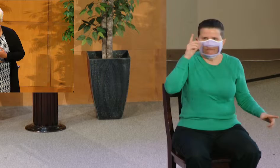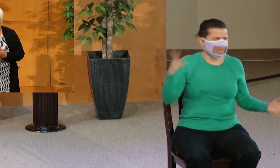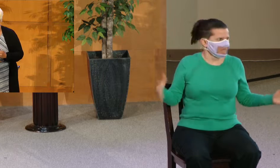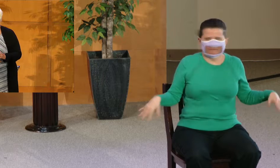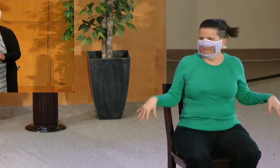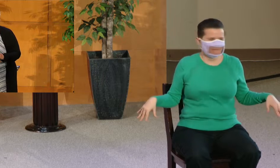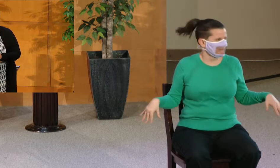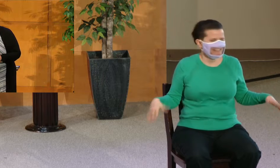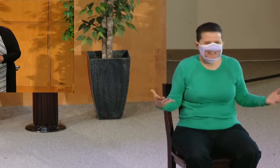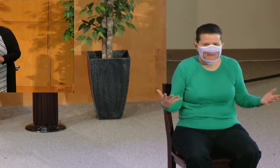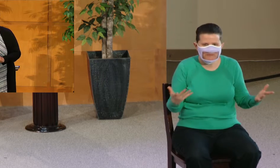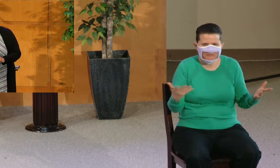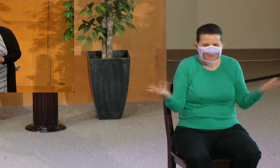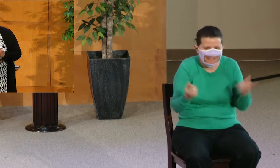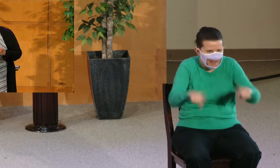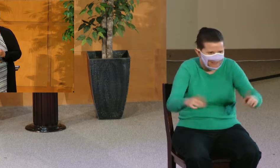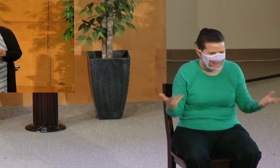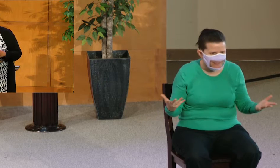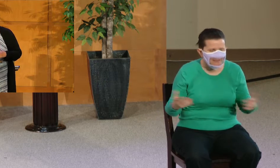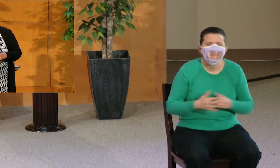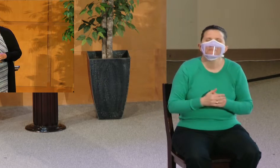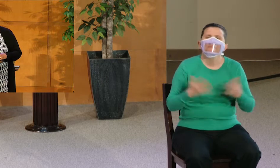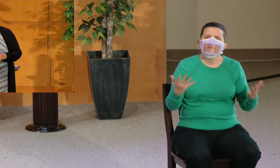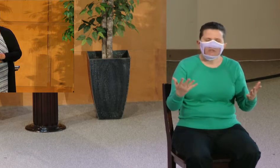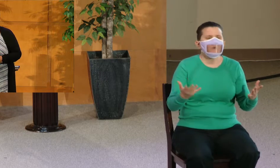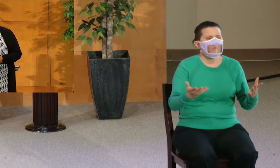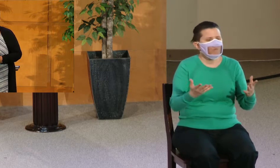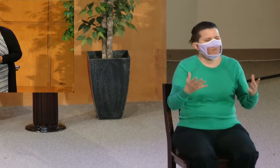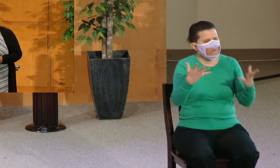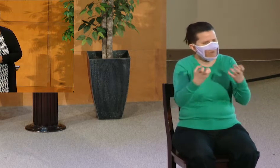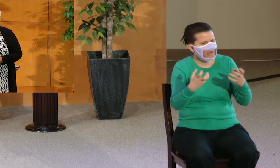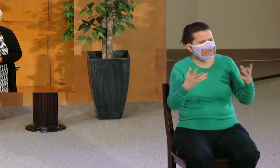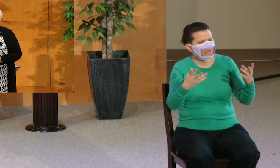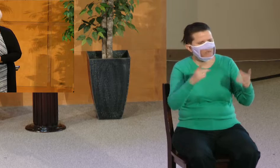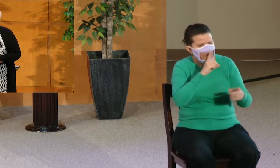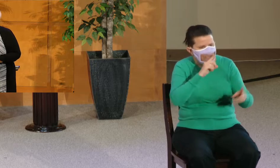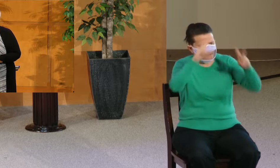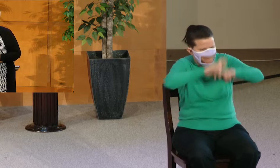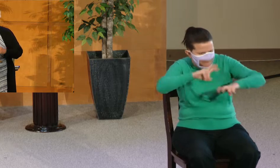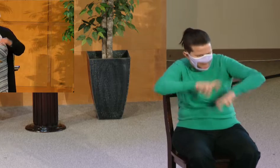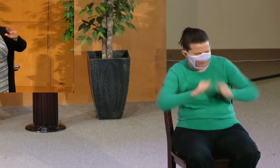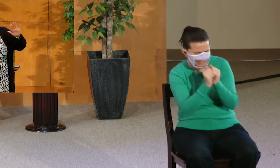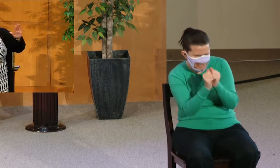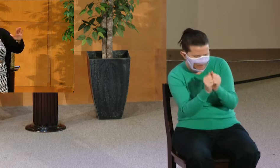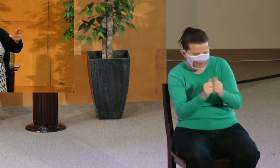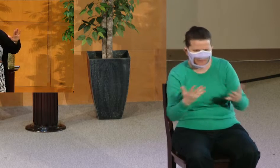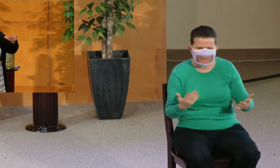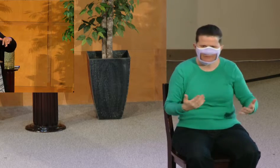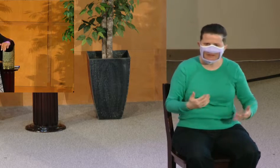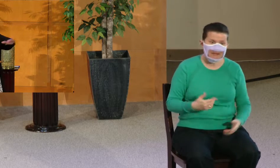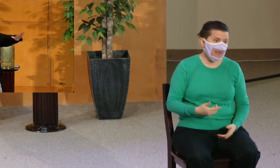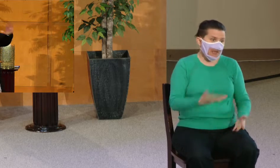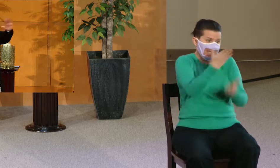So we want to do this work so that we can, as a community, decide what is our future. Now, some of you may be thinking, well, that was before my